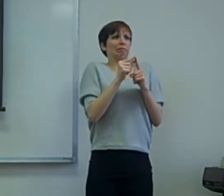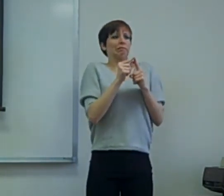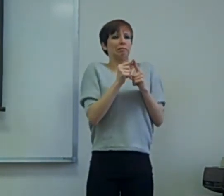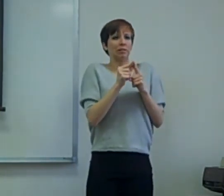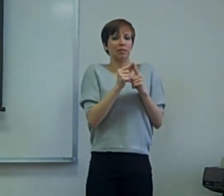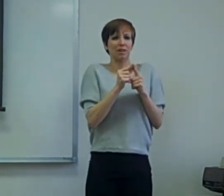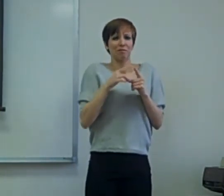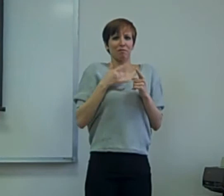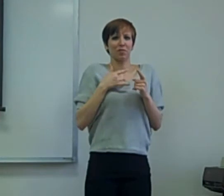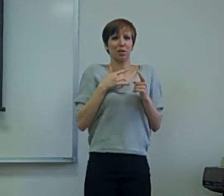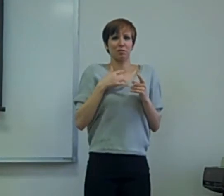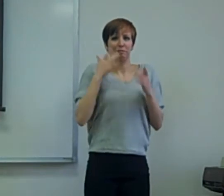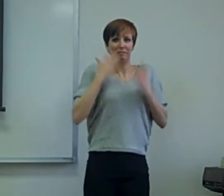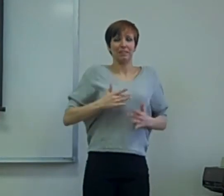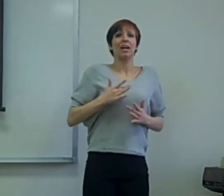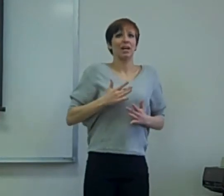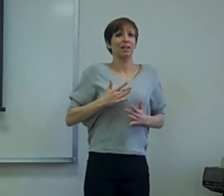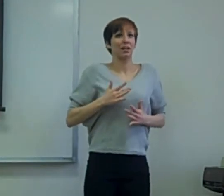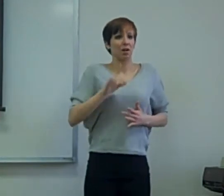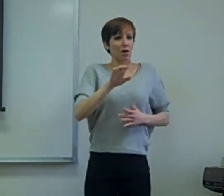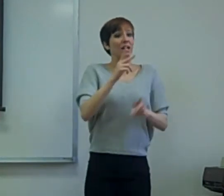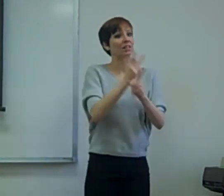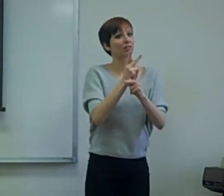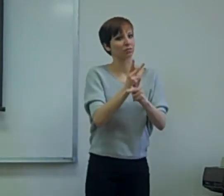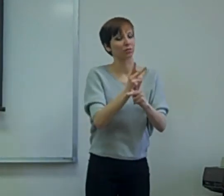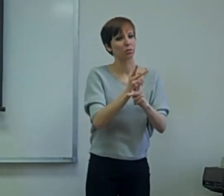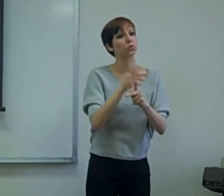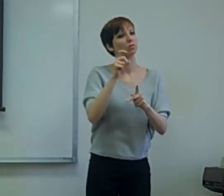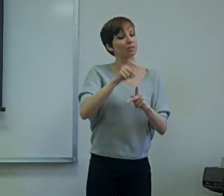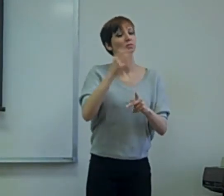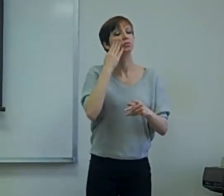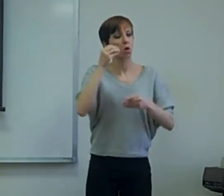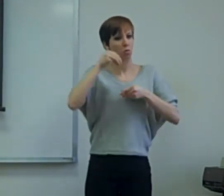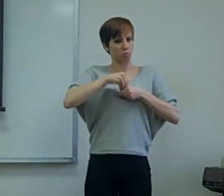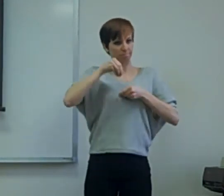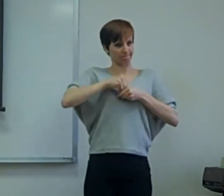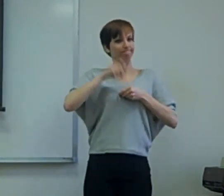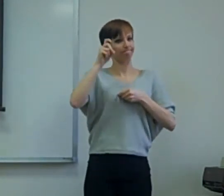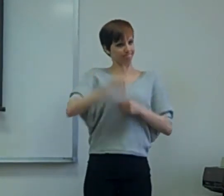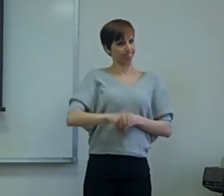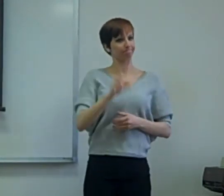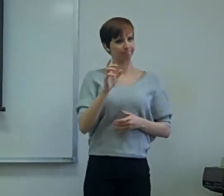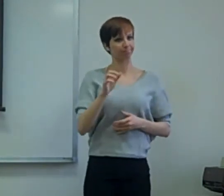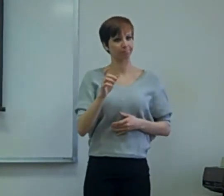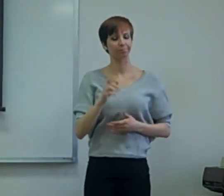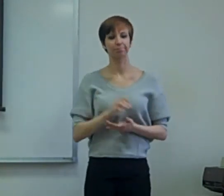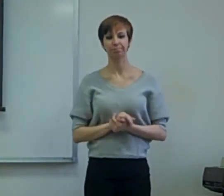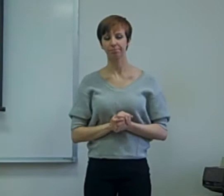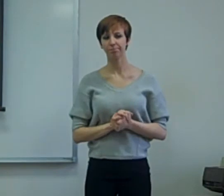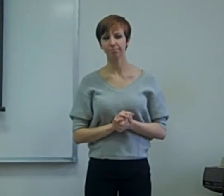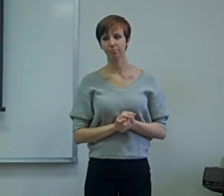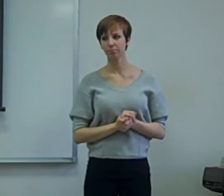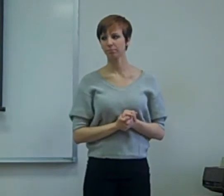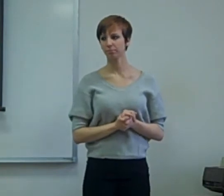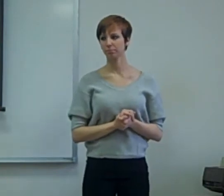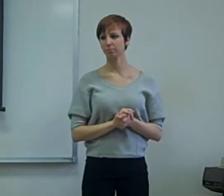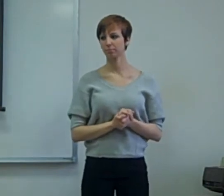as to how you approach it. So you have to know your own response to the grief that you're facing. When someone says to